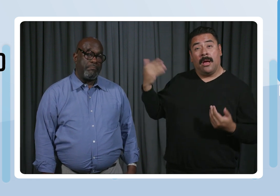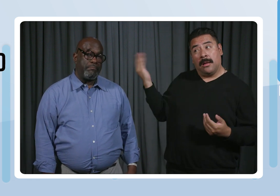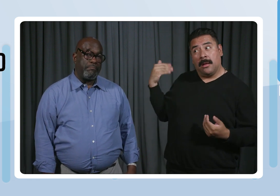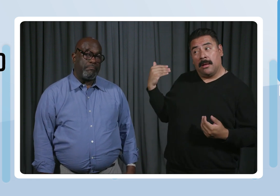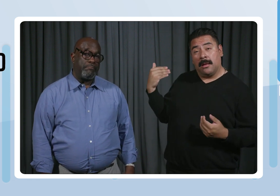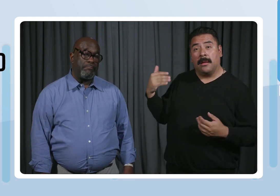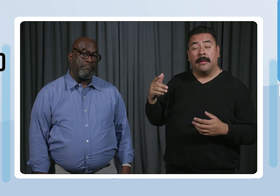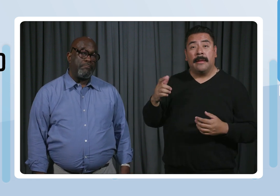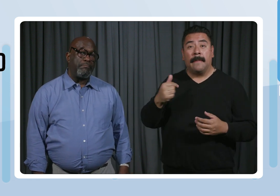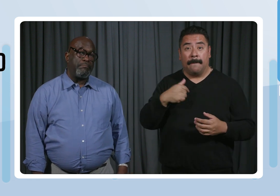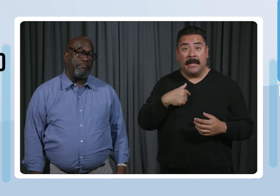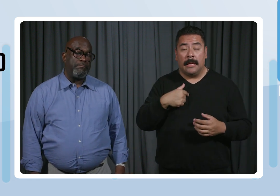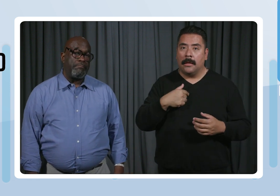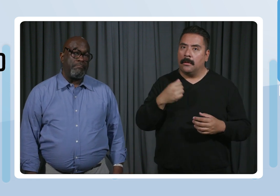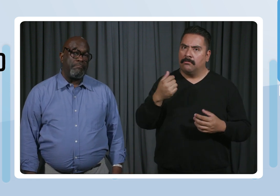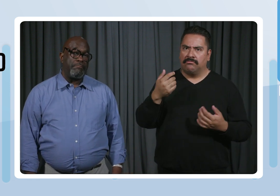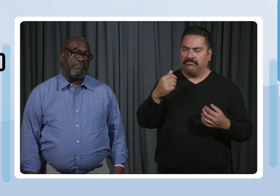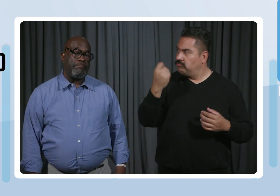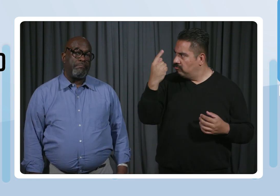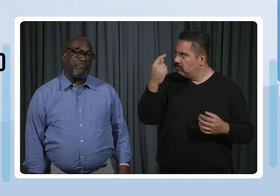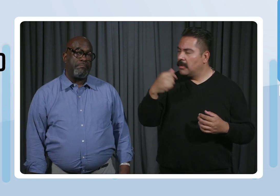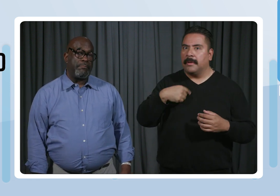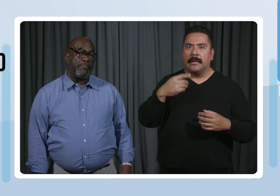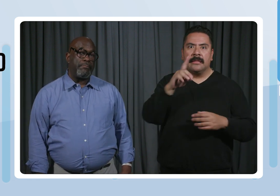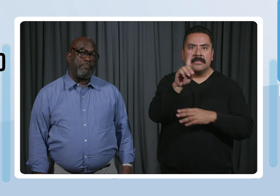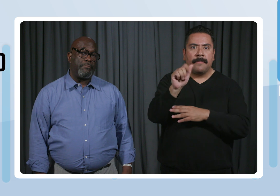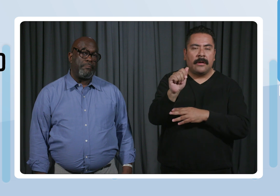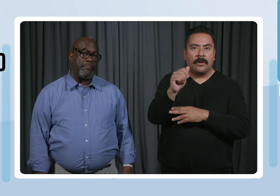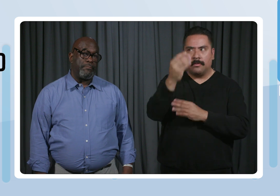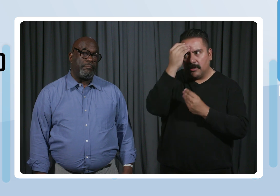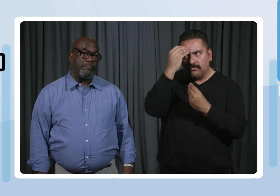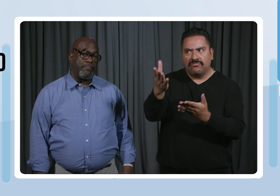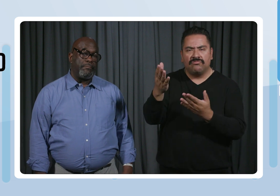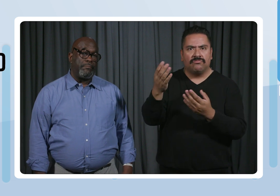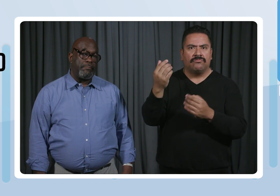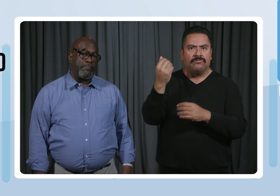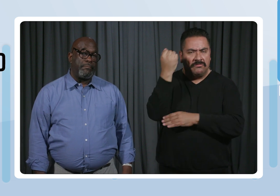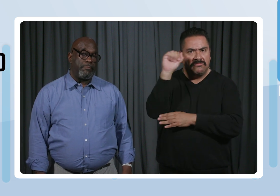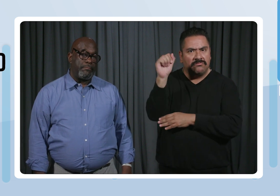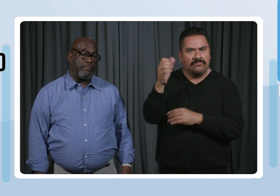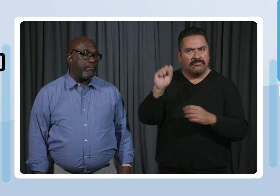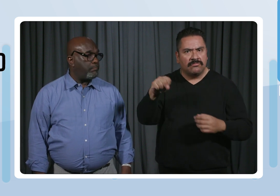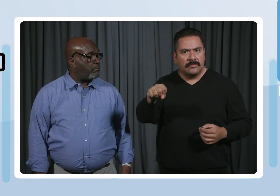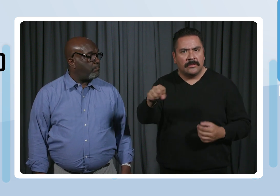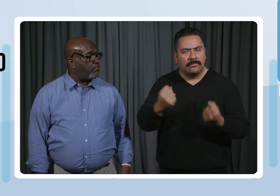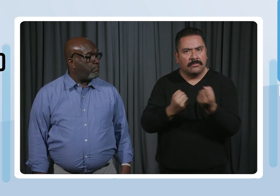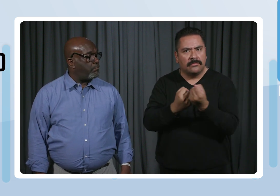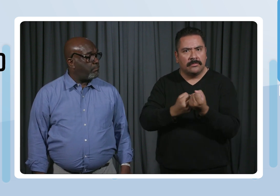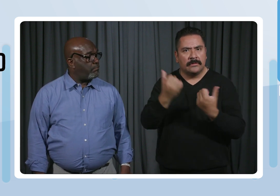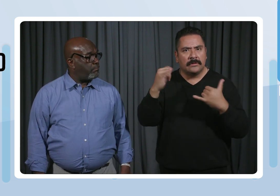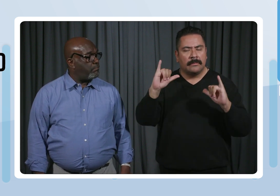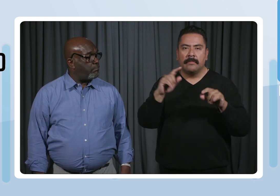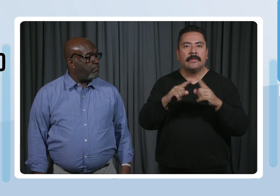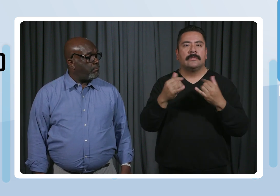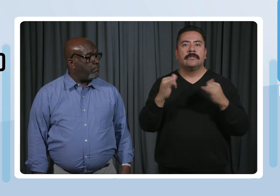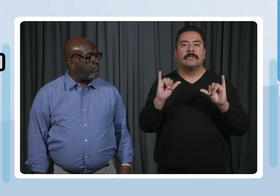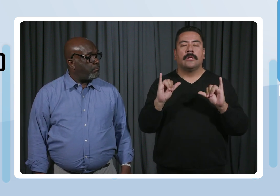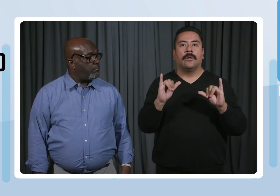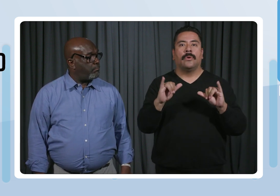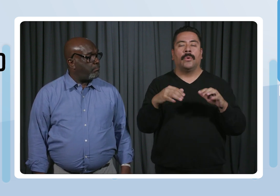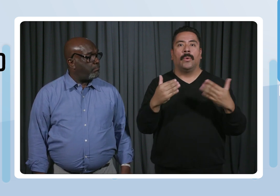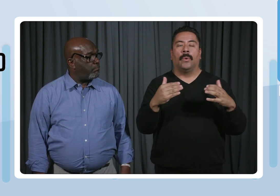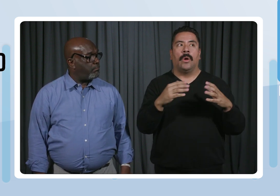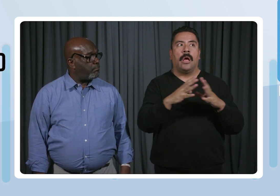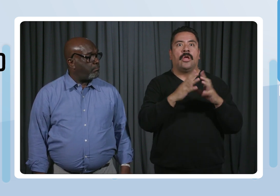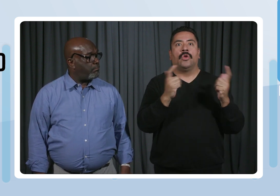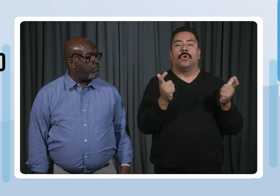despite being outspoken about disability at times, it was still a huge compliment to